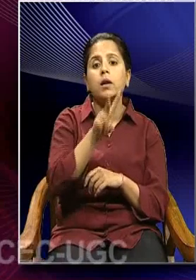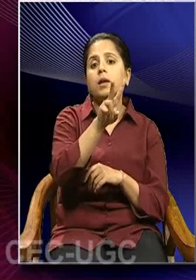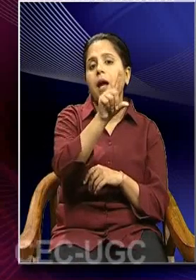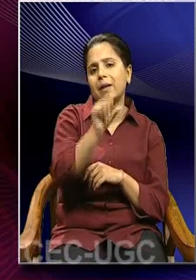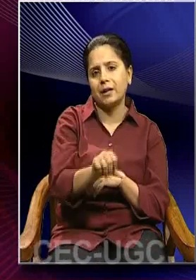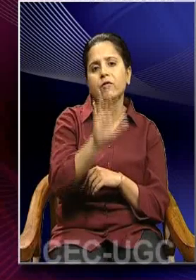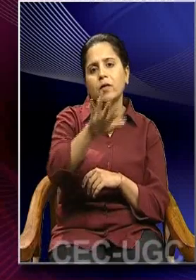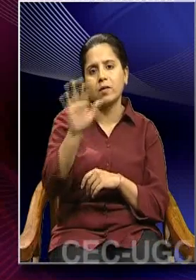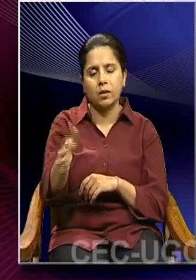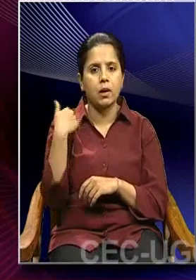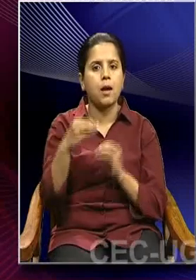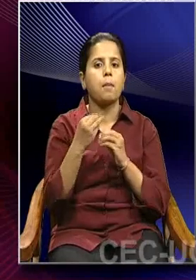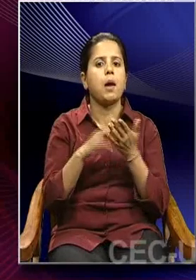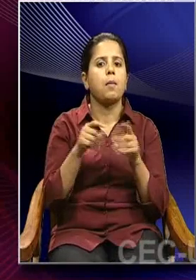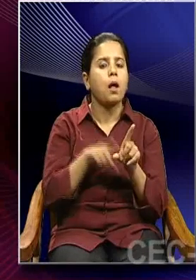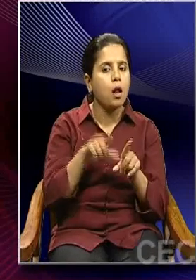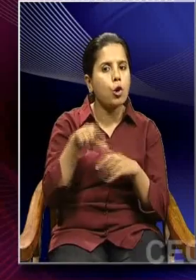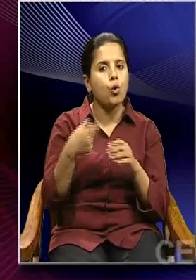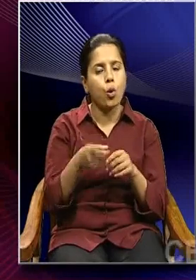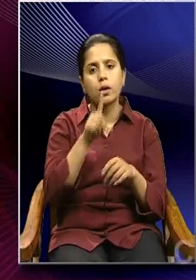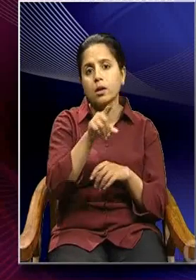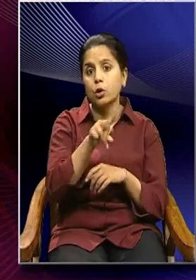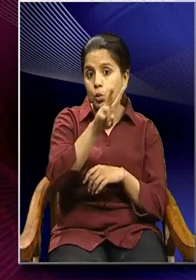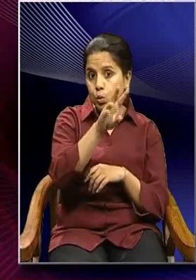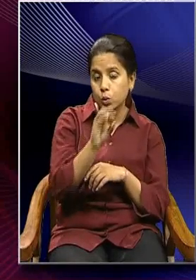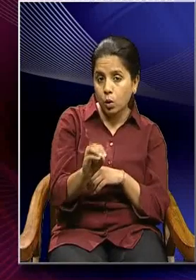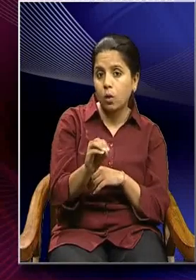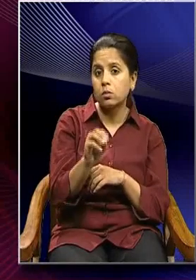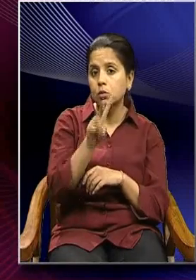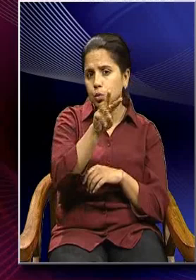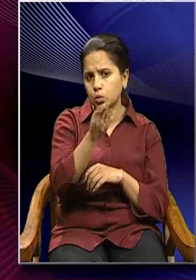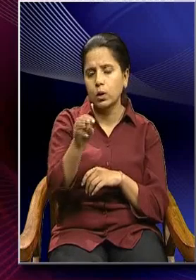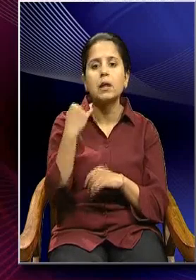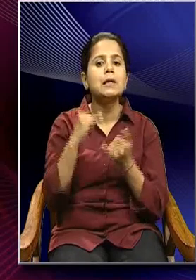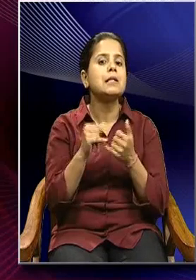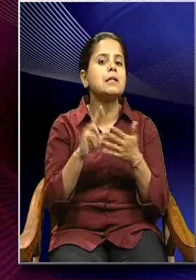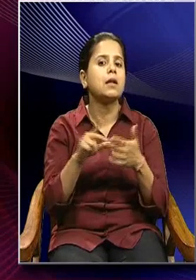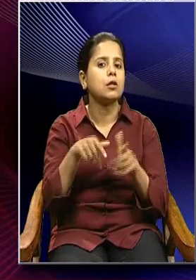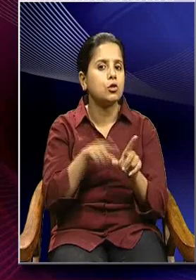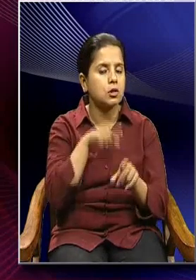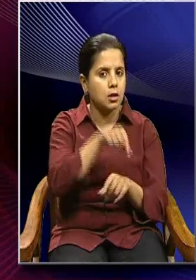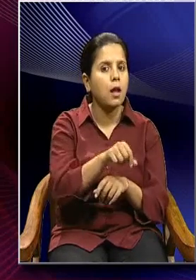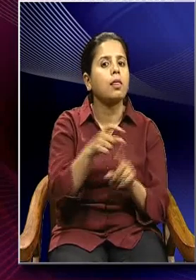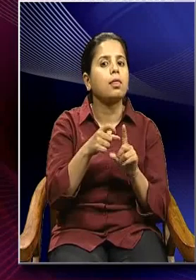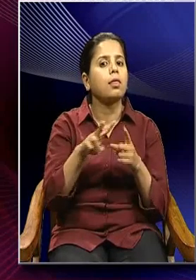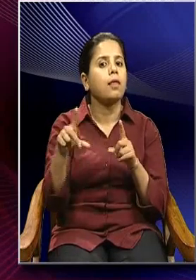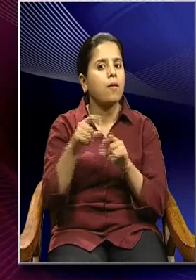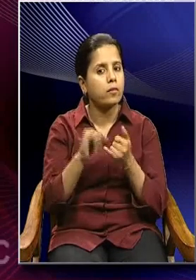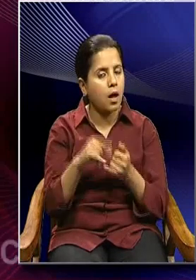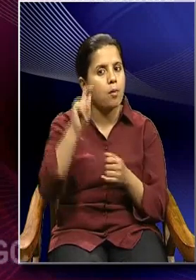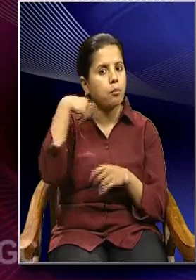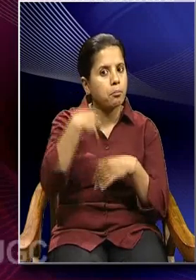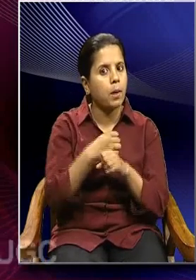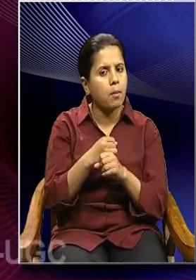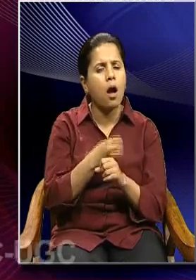1955 Bimal Roy made Devdas, and again in 2000 we find Sanjay Leela Bhansali made the film Devdas. So it was some kind